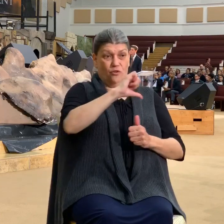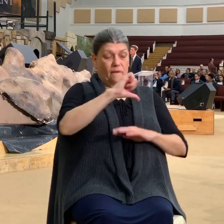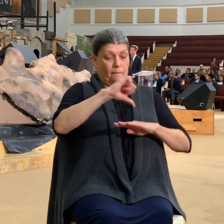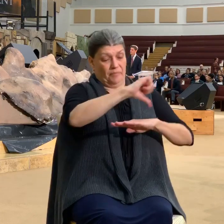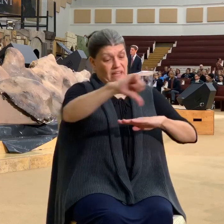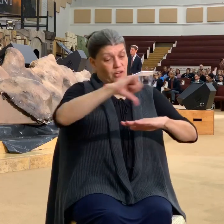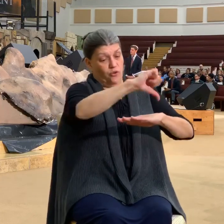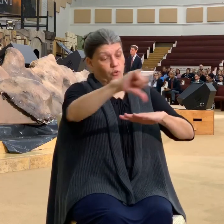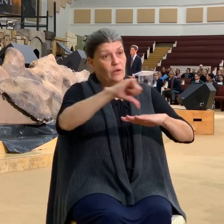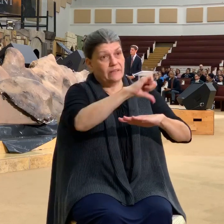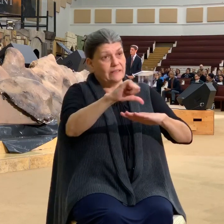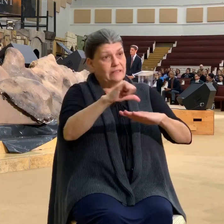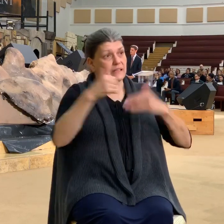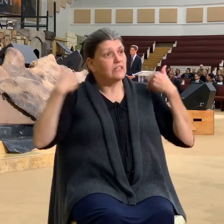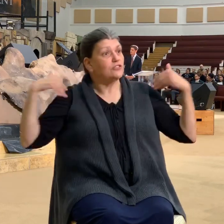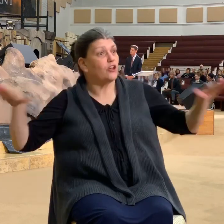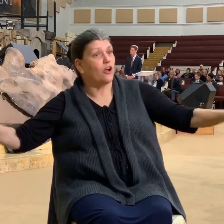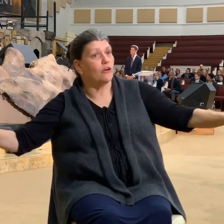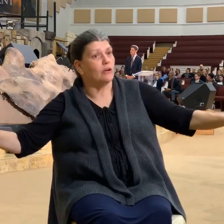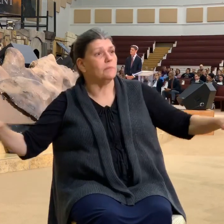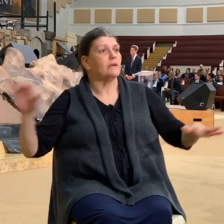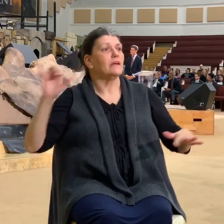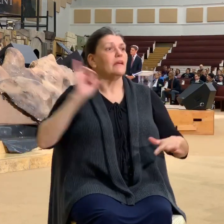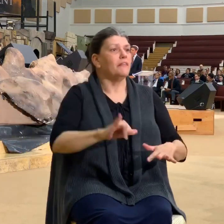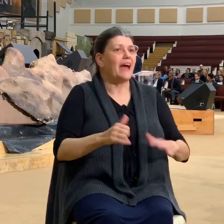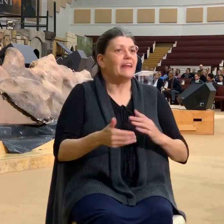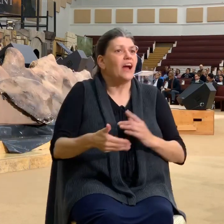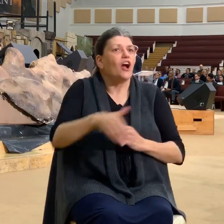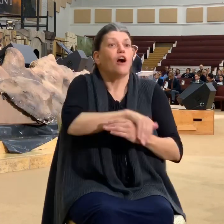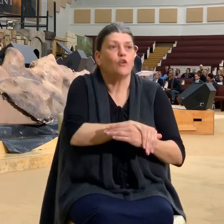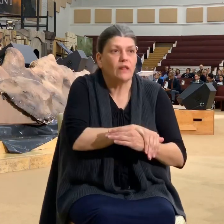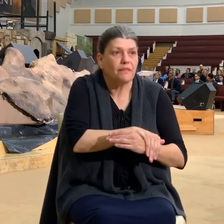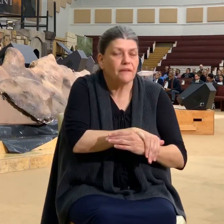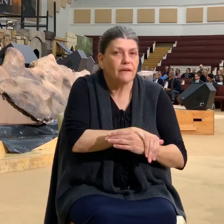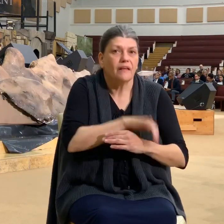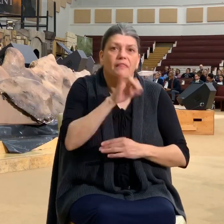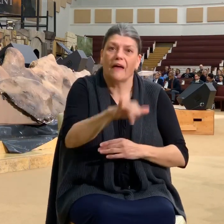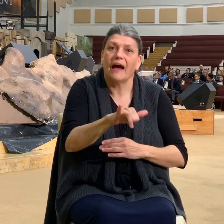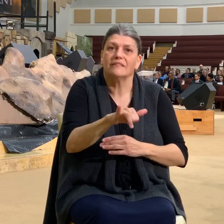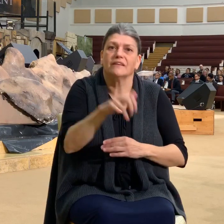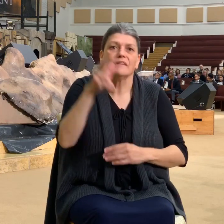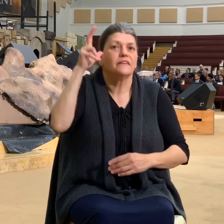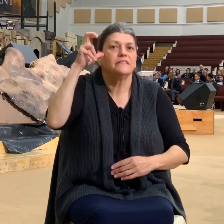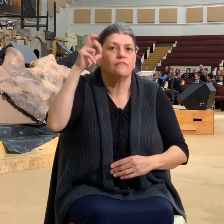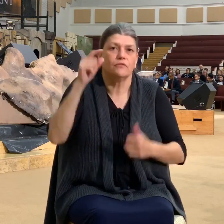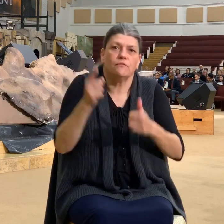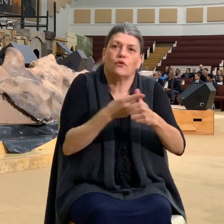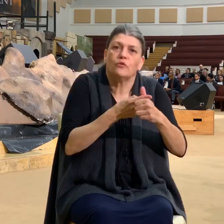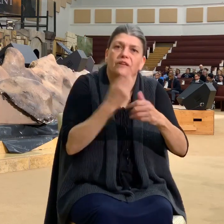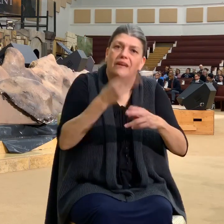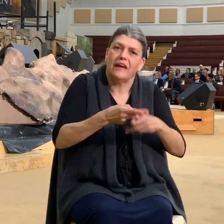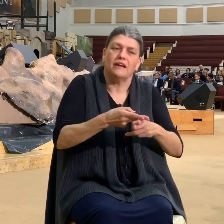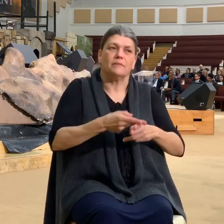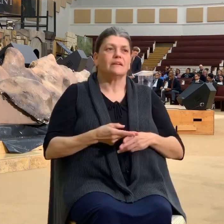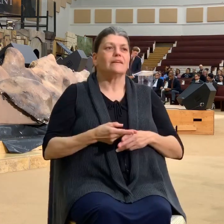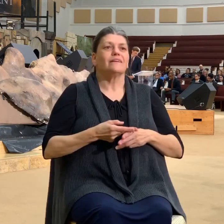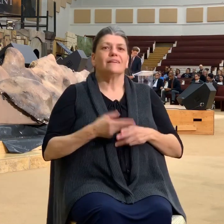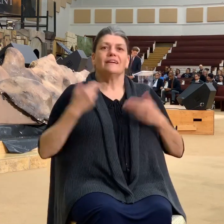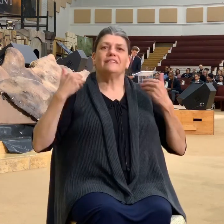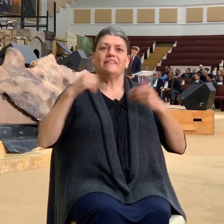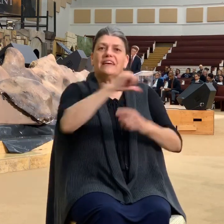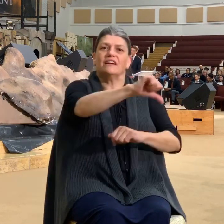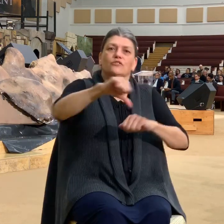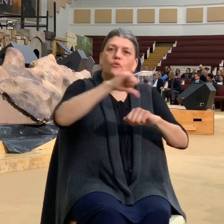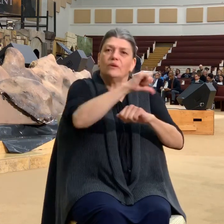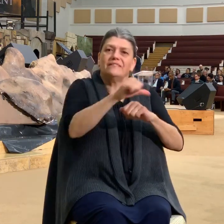what? Covereth. If you didn't know that, you need to know that. So what's he going to do? The guy that was supposed to be in charge of covering